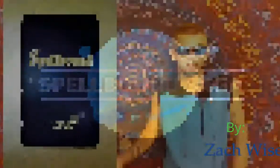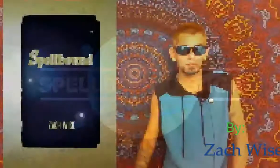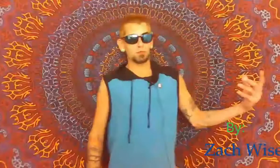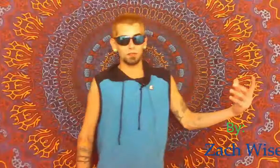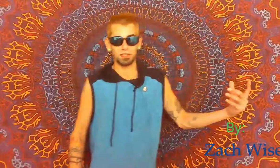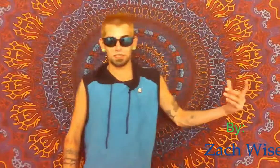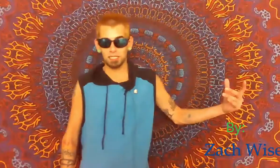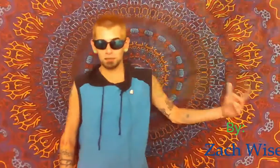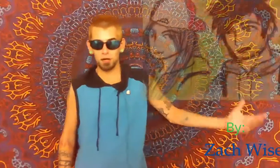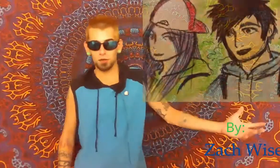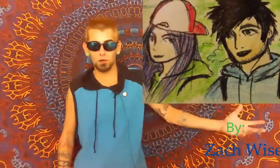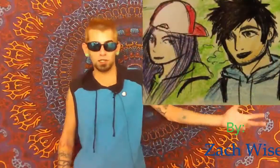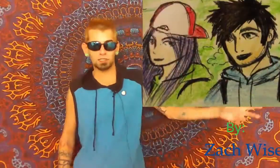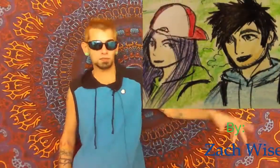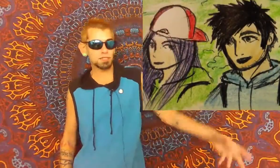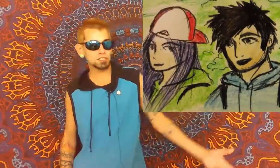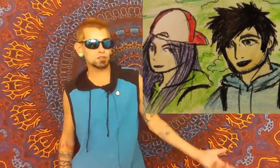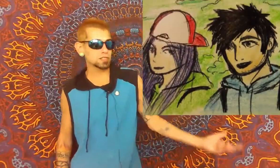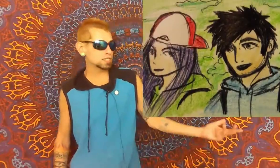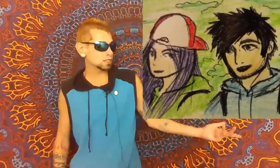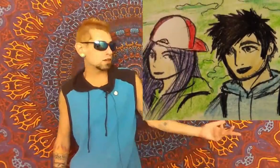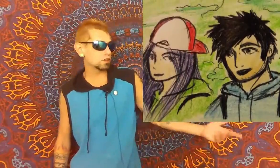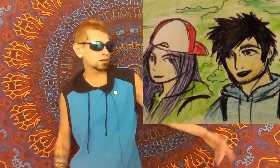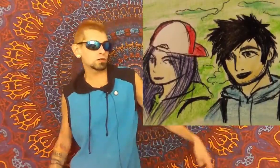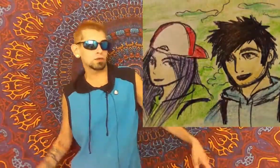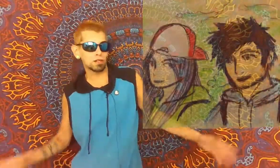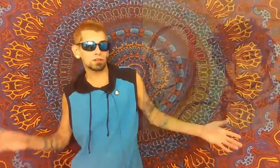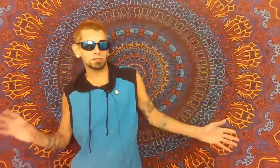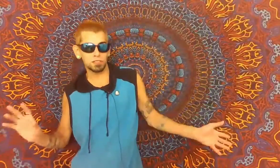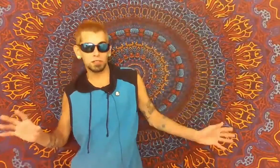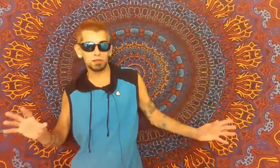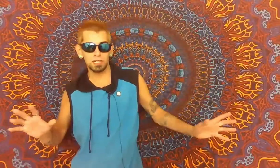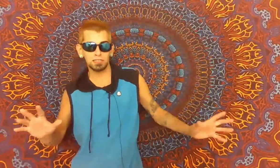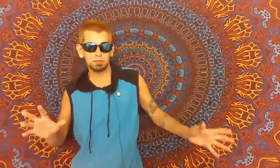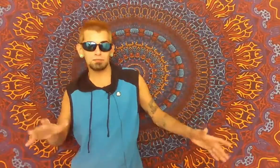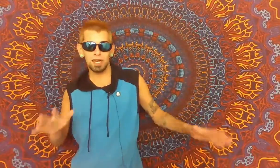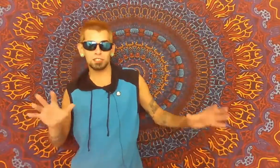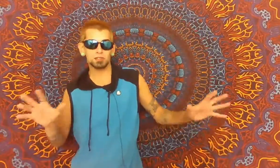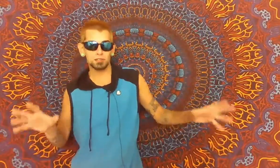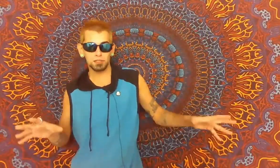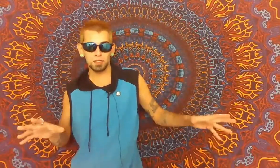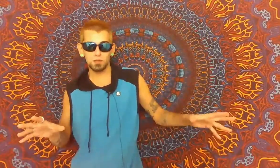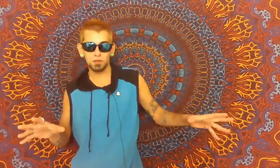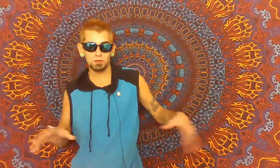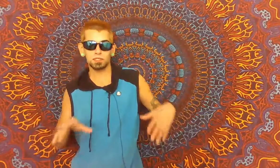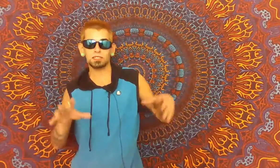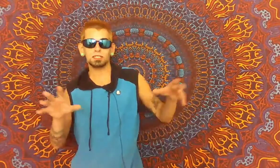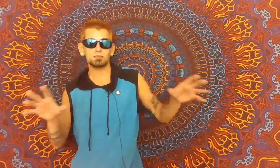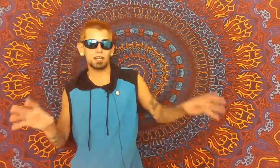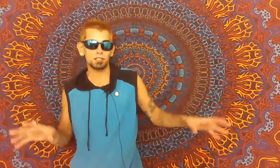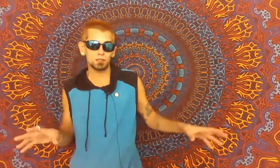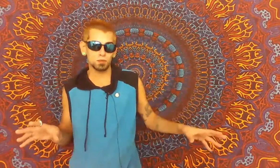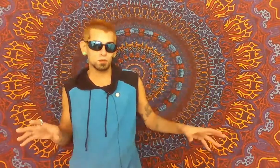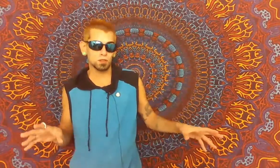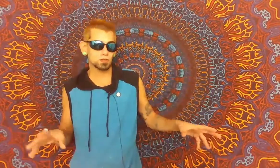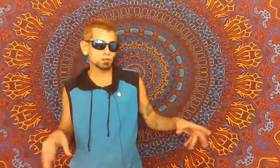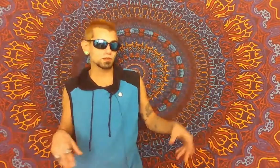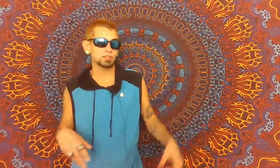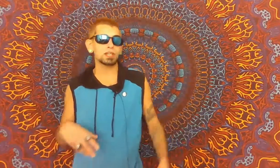So previously in part 1, Dimitri and Laura went off to go get some magical stones in this magical world.